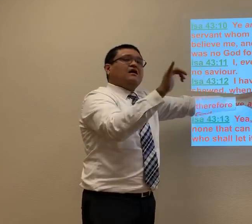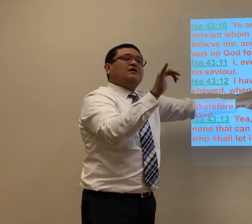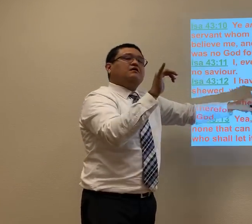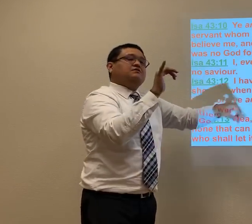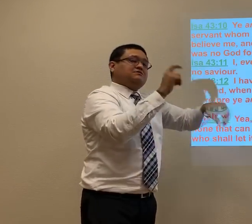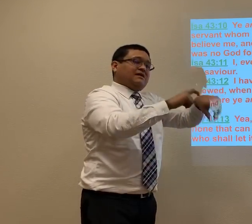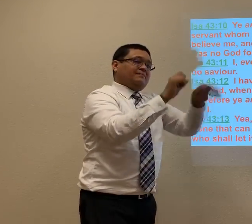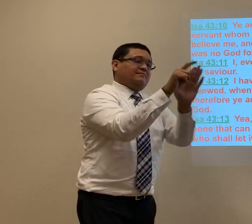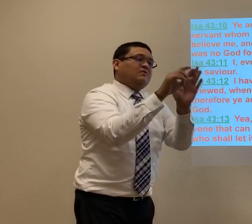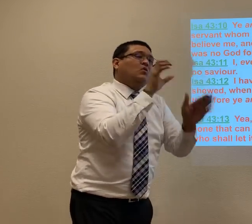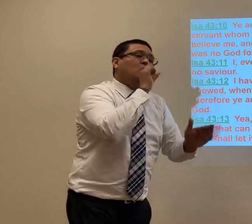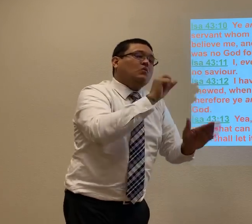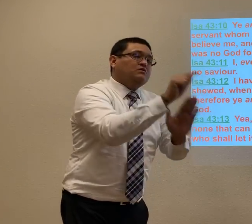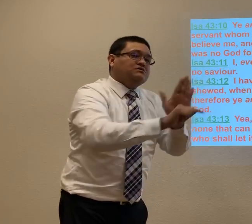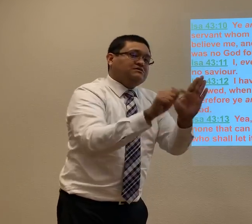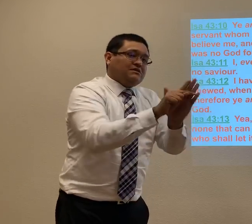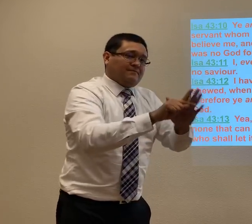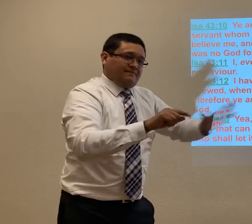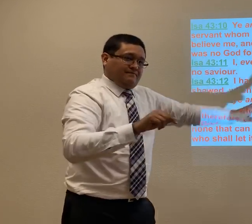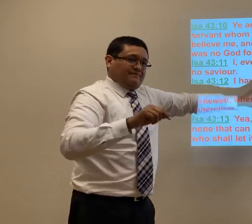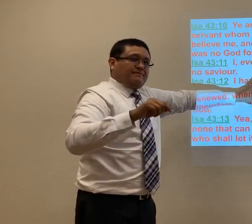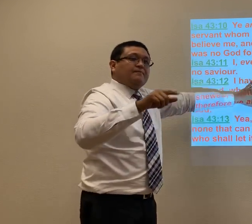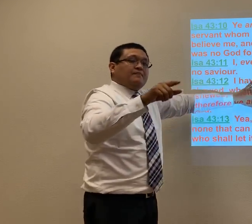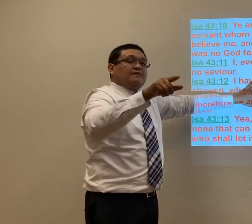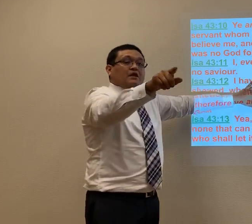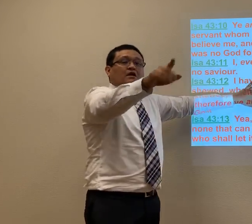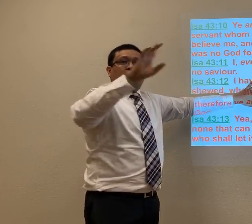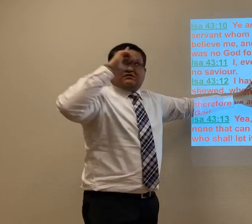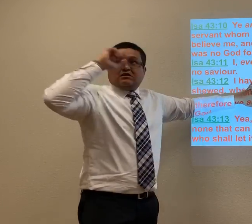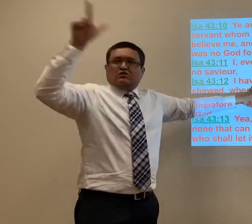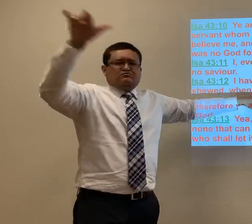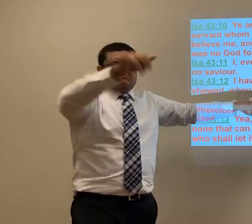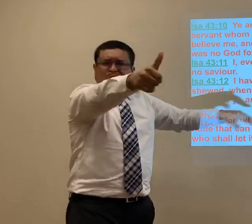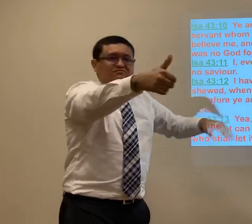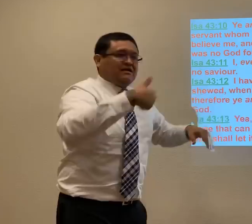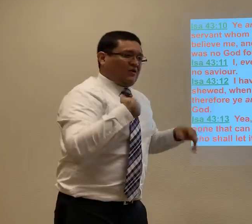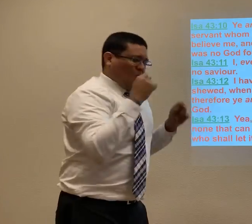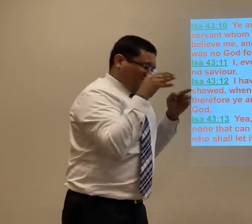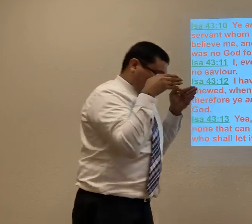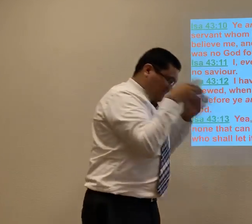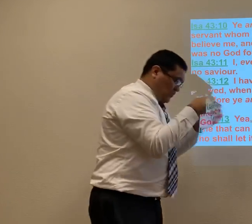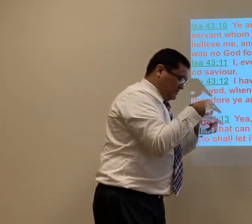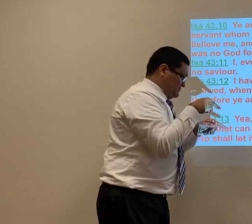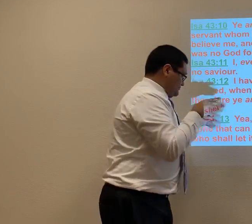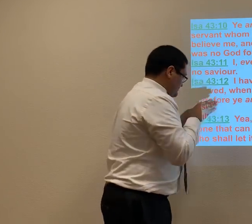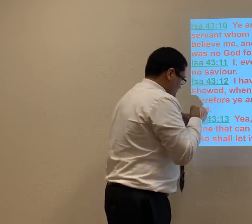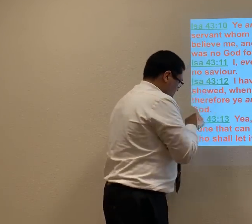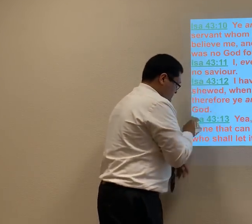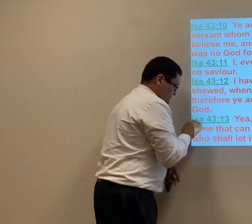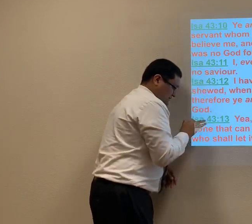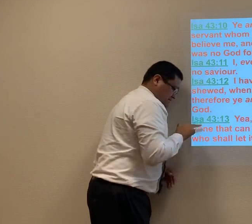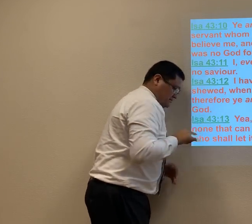So right now He is saying, this is in the Old Testament. Remember, this is in Isaiah. And He's focusing on,